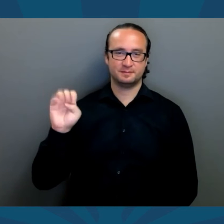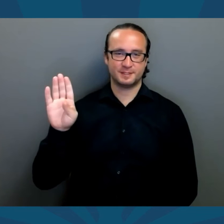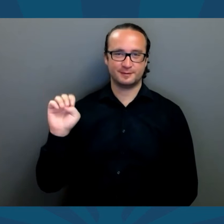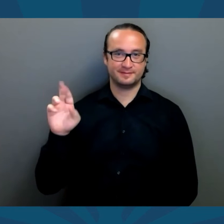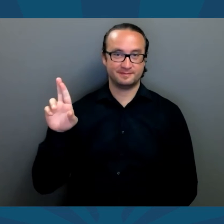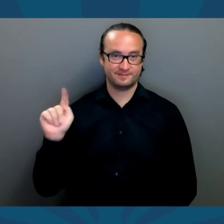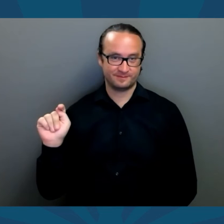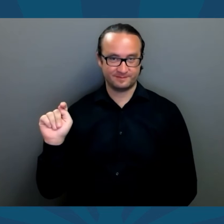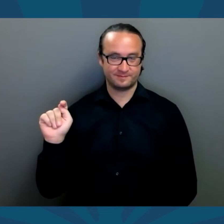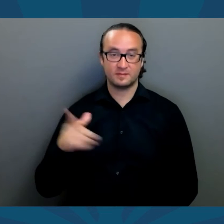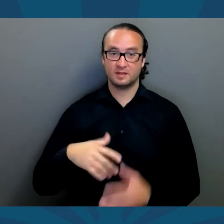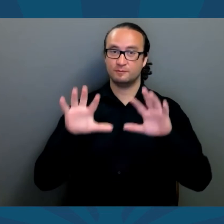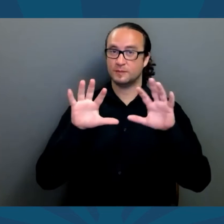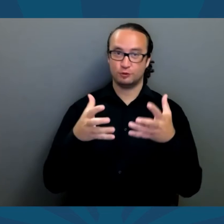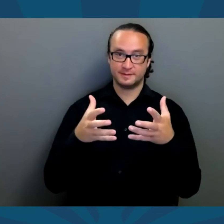Judy Schwabert.